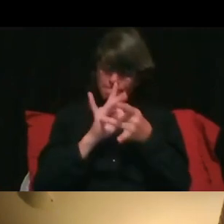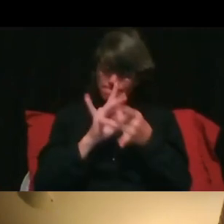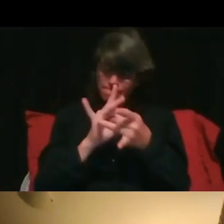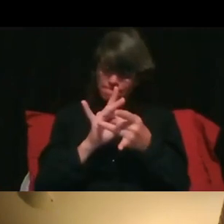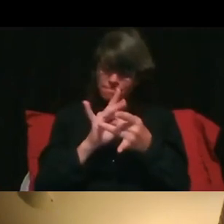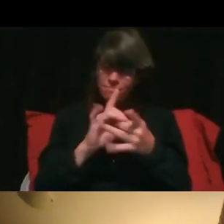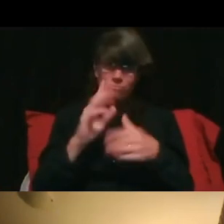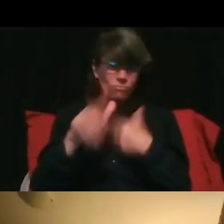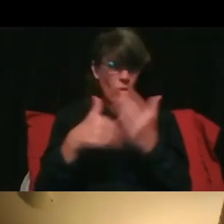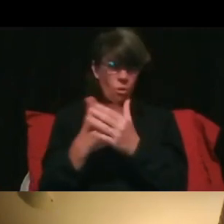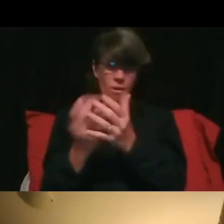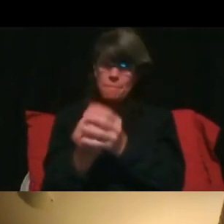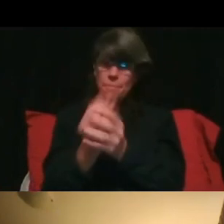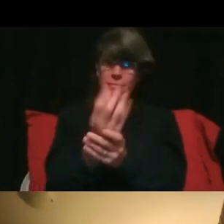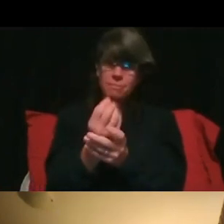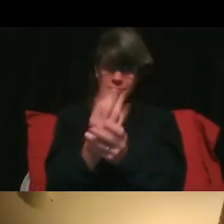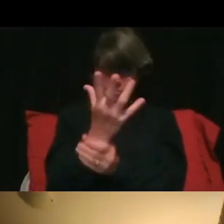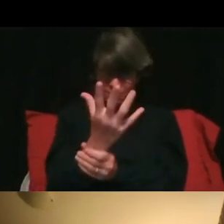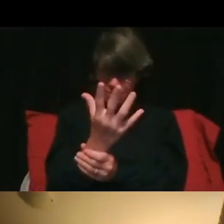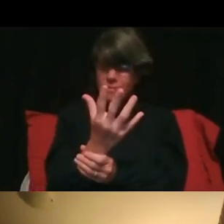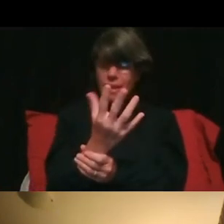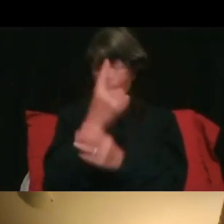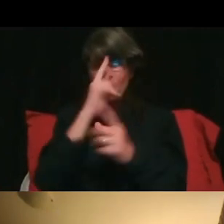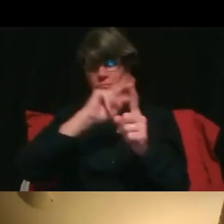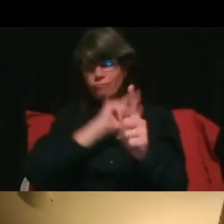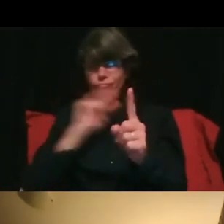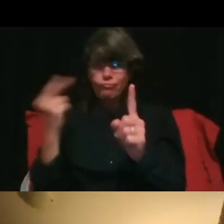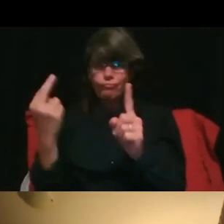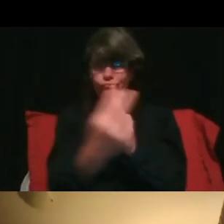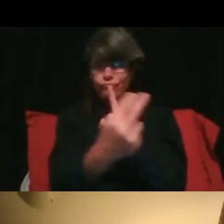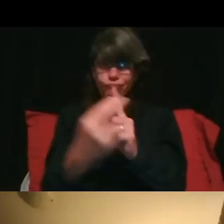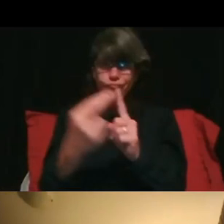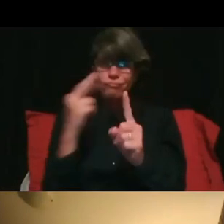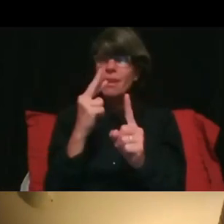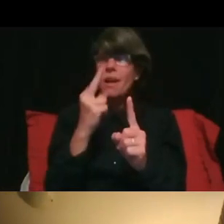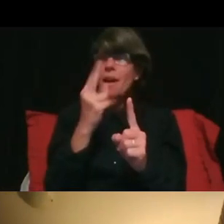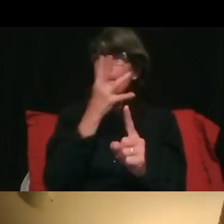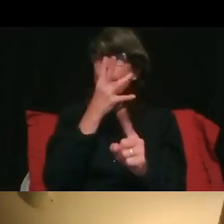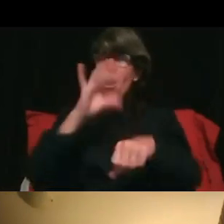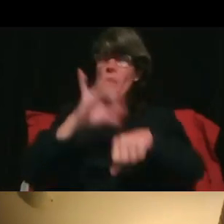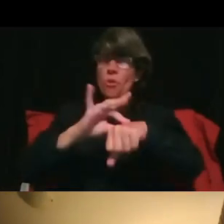plants. And that perspective of Mother Earth is a